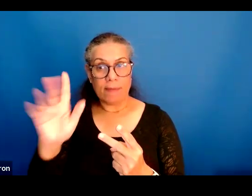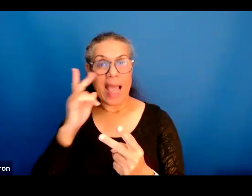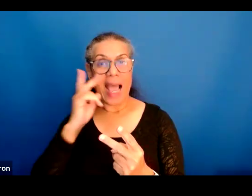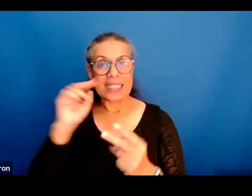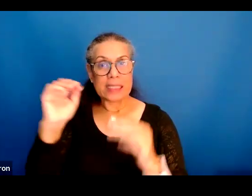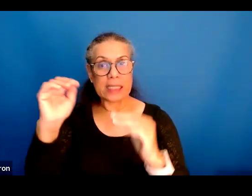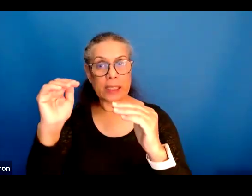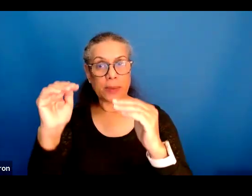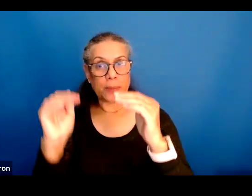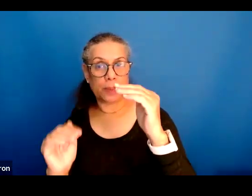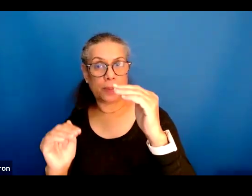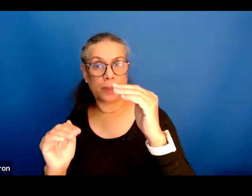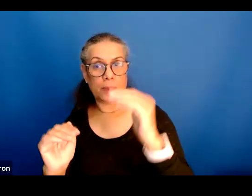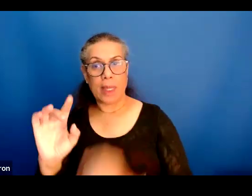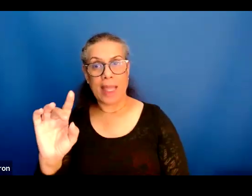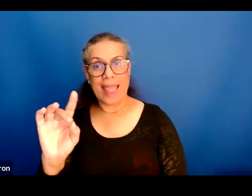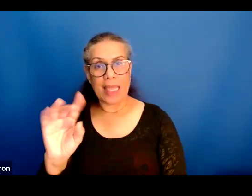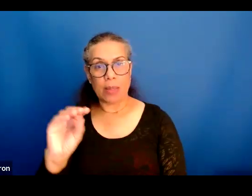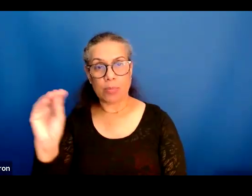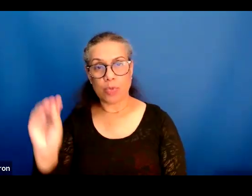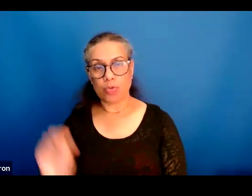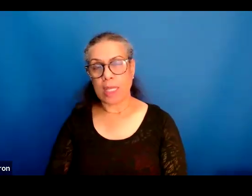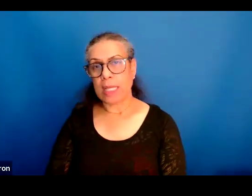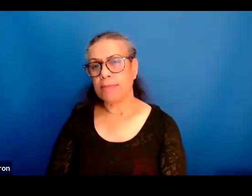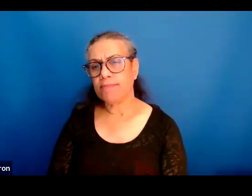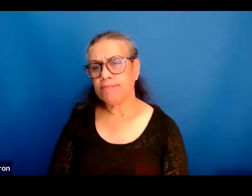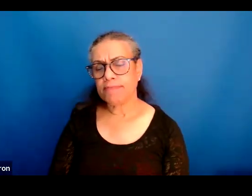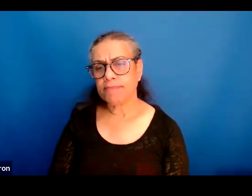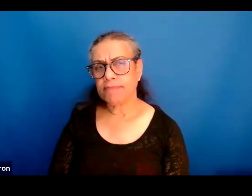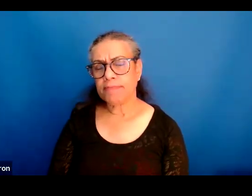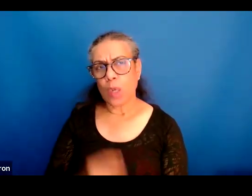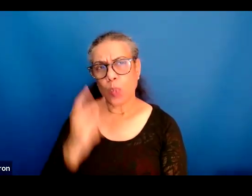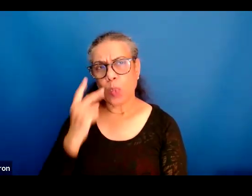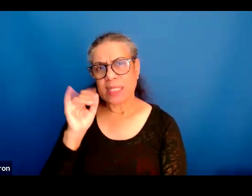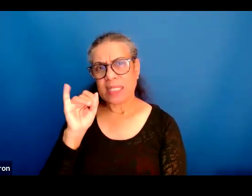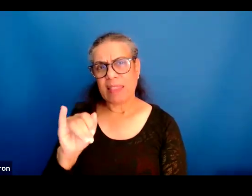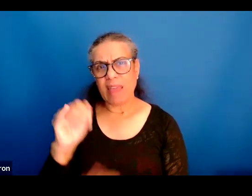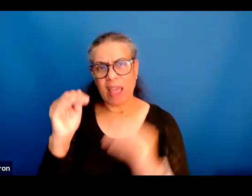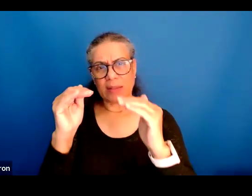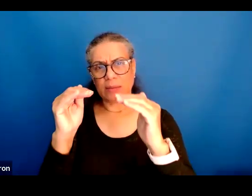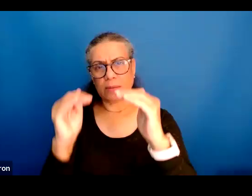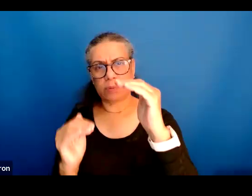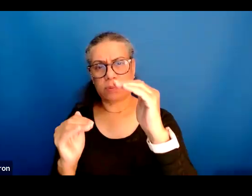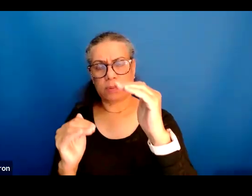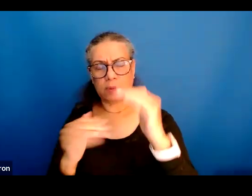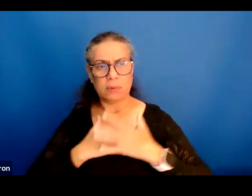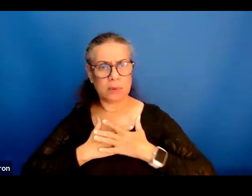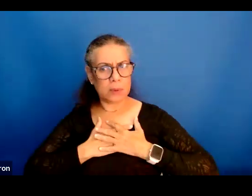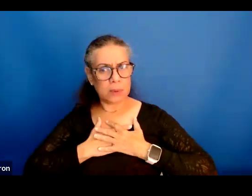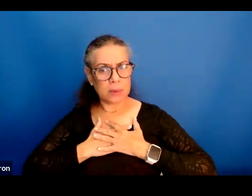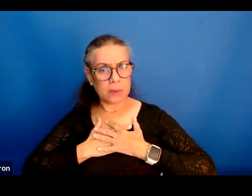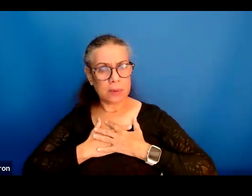decreased 8%. Is like when I see that percentage, I say, oh my God,